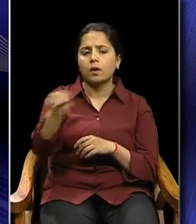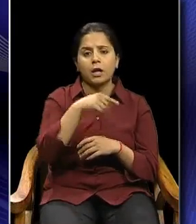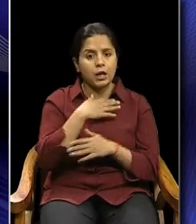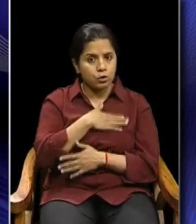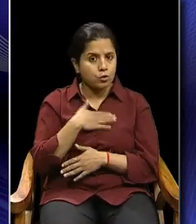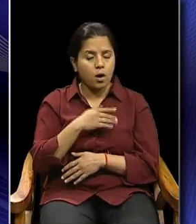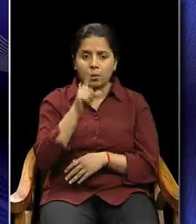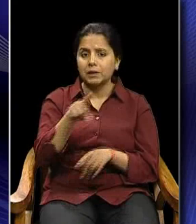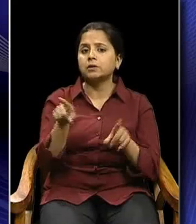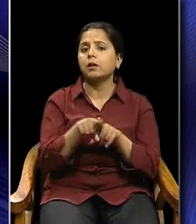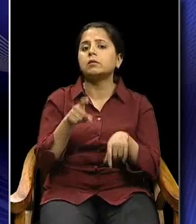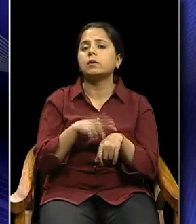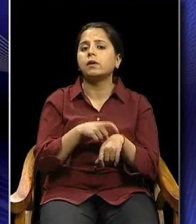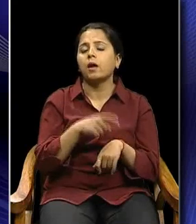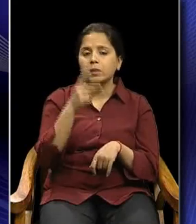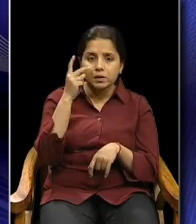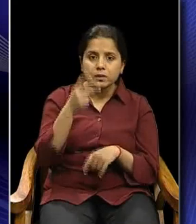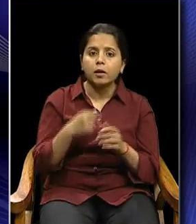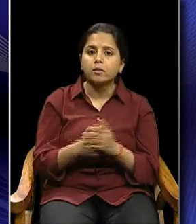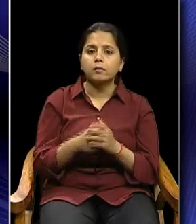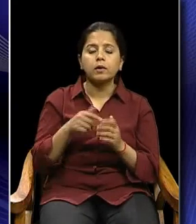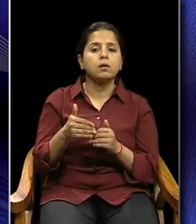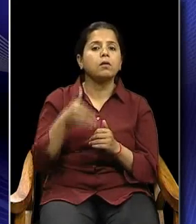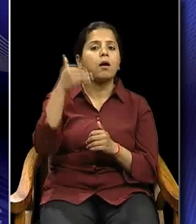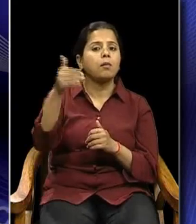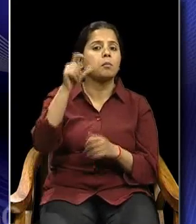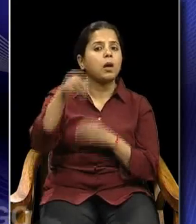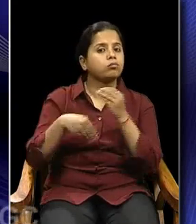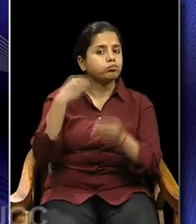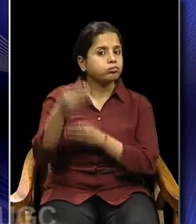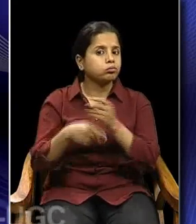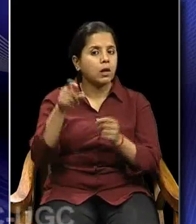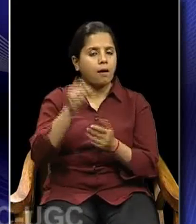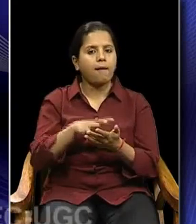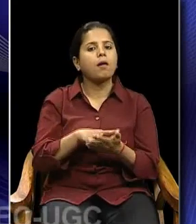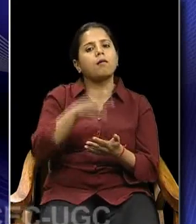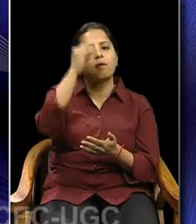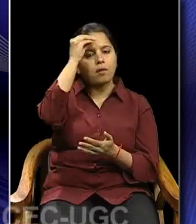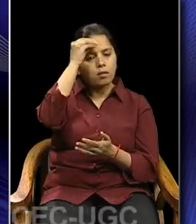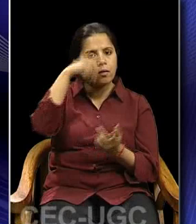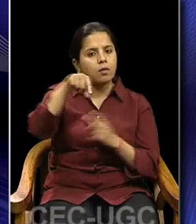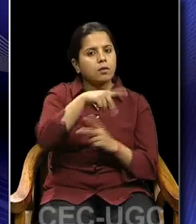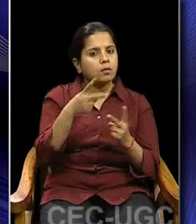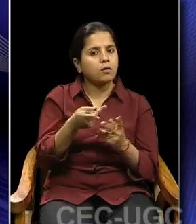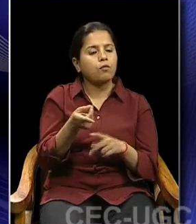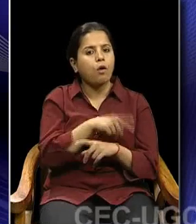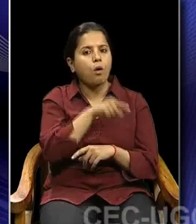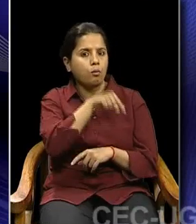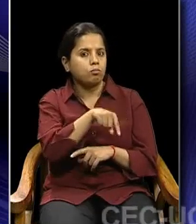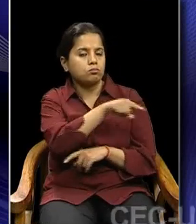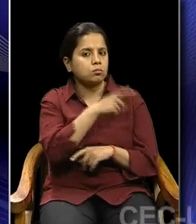entertainment, but at the same time the next generations, they are also able to learn from such kind